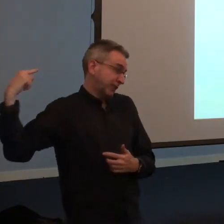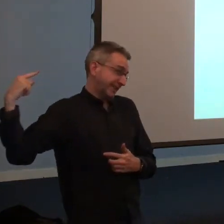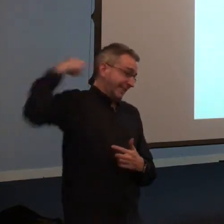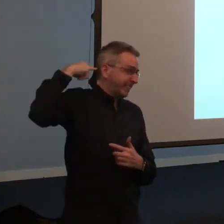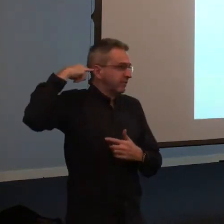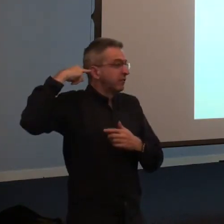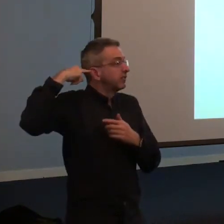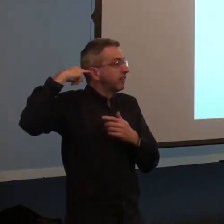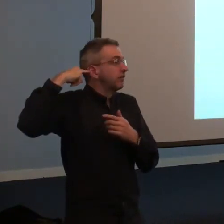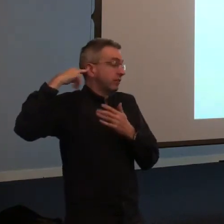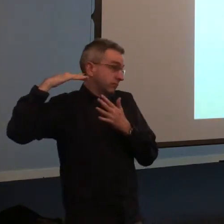that they inserted